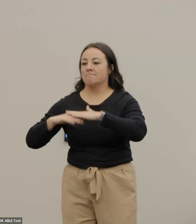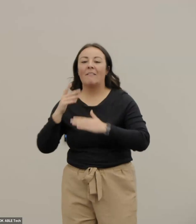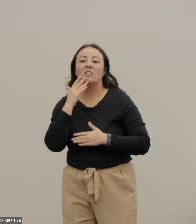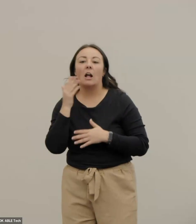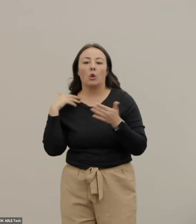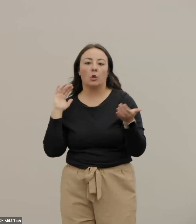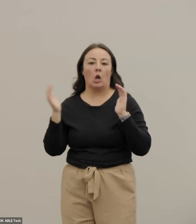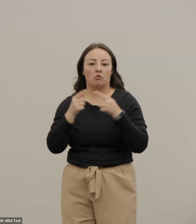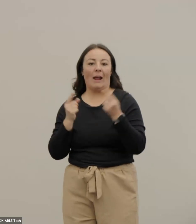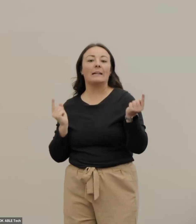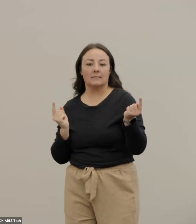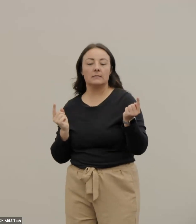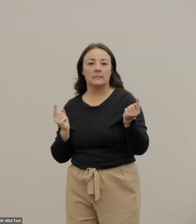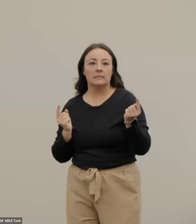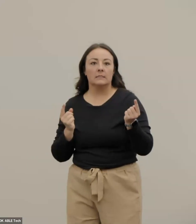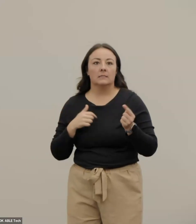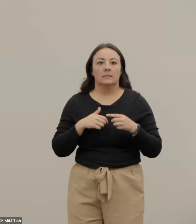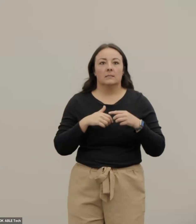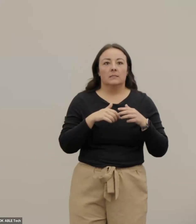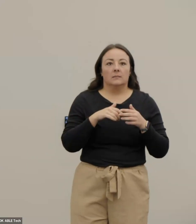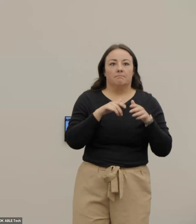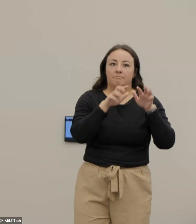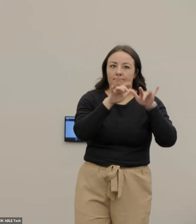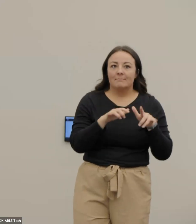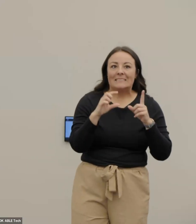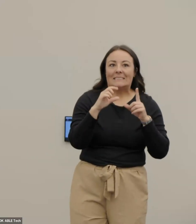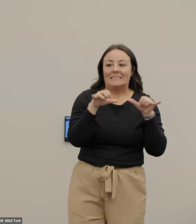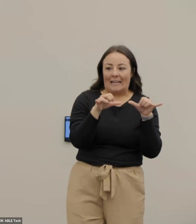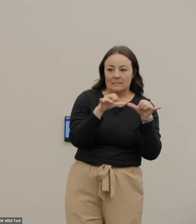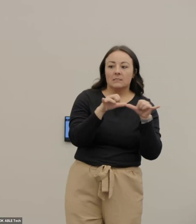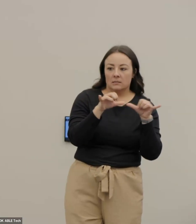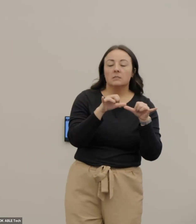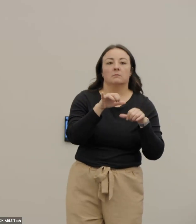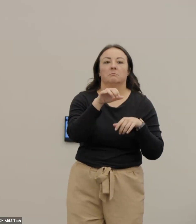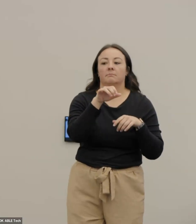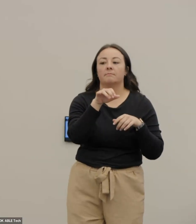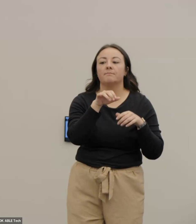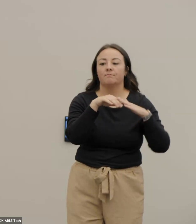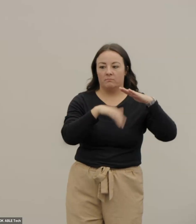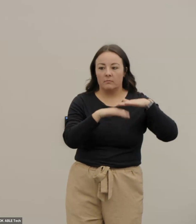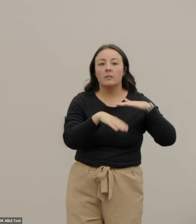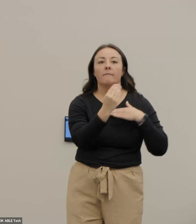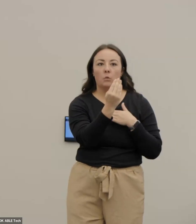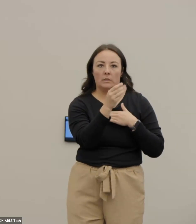requirement for text below 14 point is a 4.5 to 1 color contrast ratio.